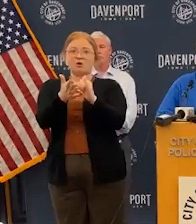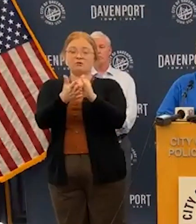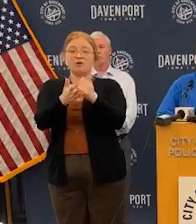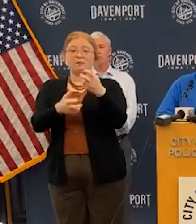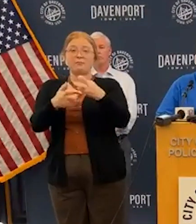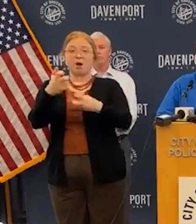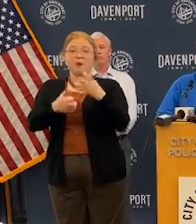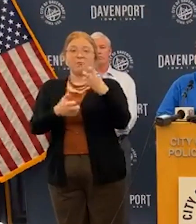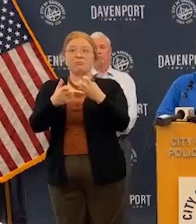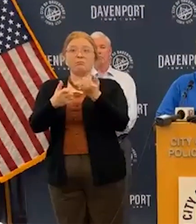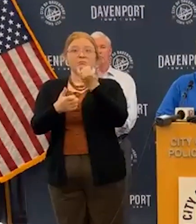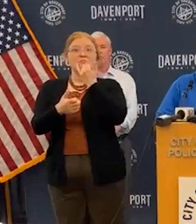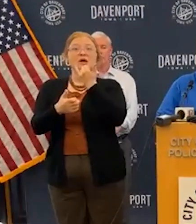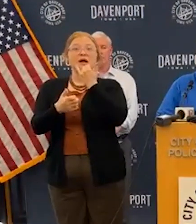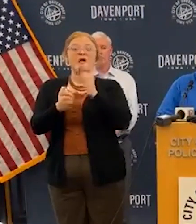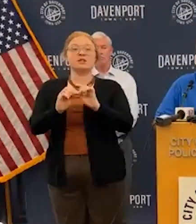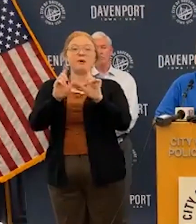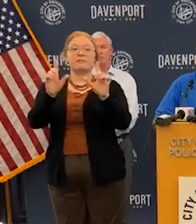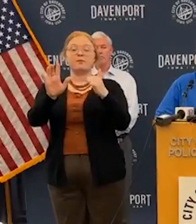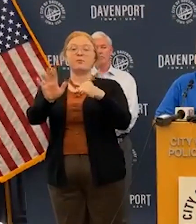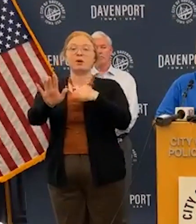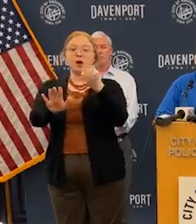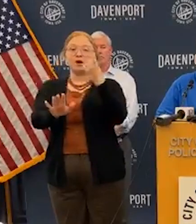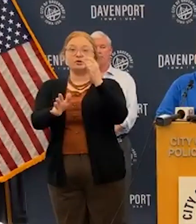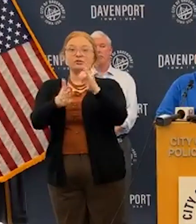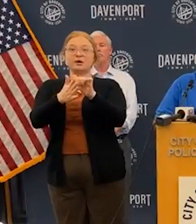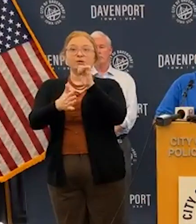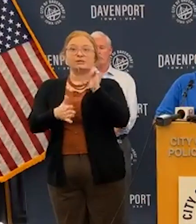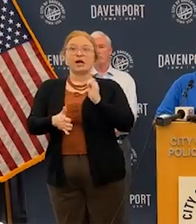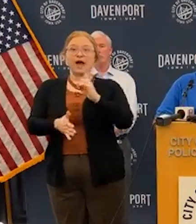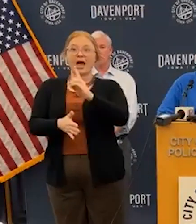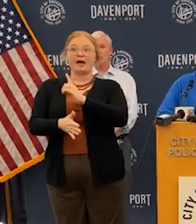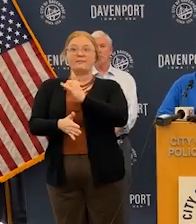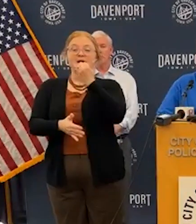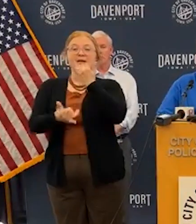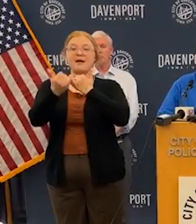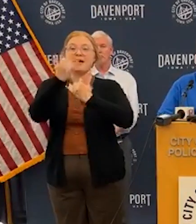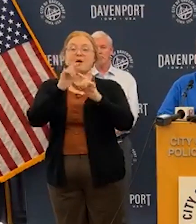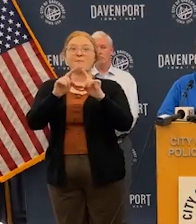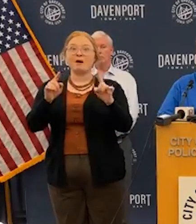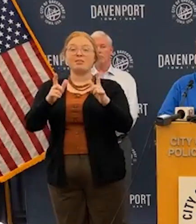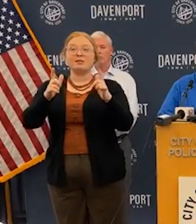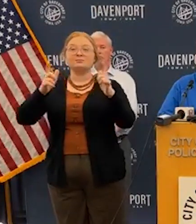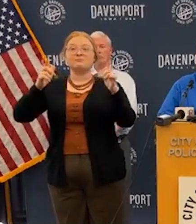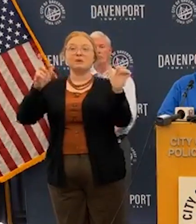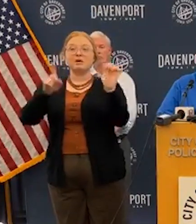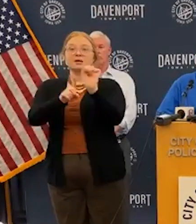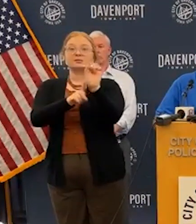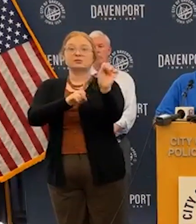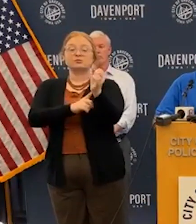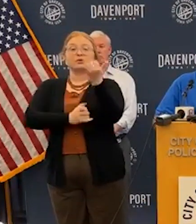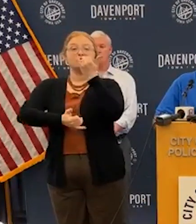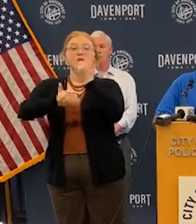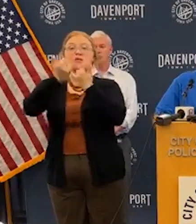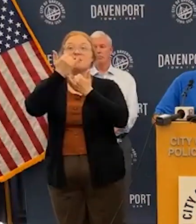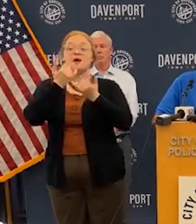this was an administrative error, but the magnitude of the situation and the error that was made,